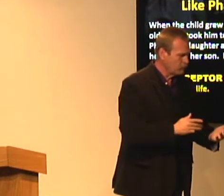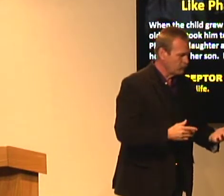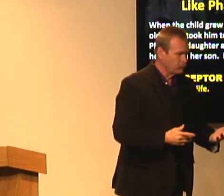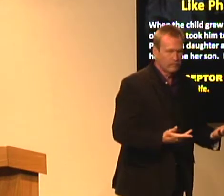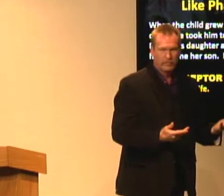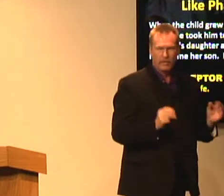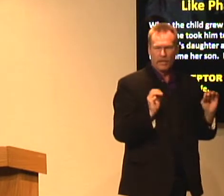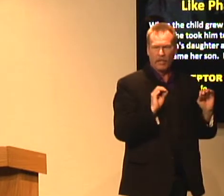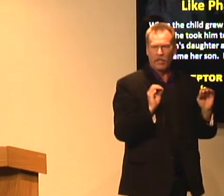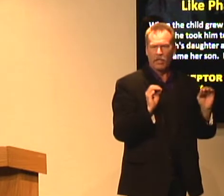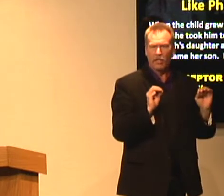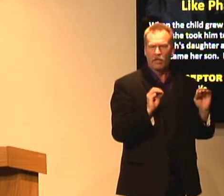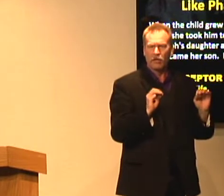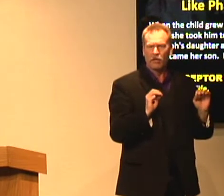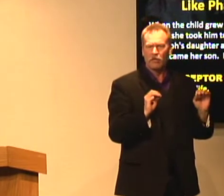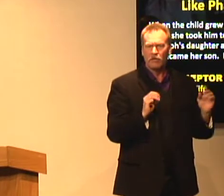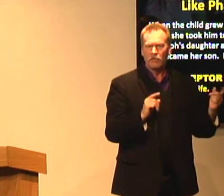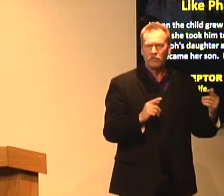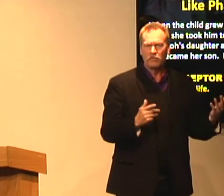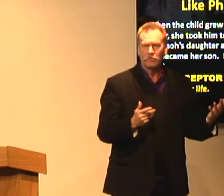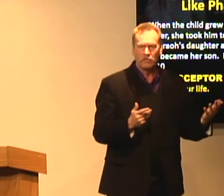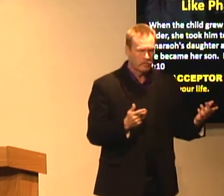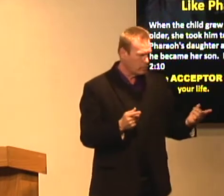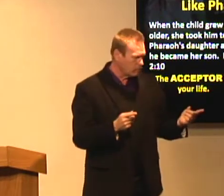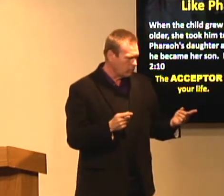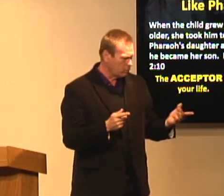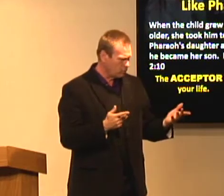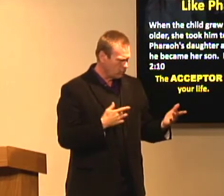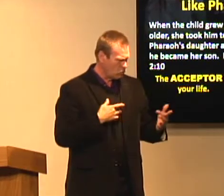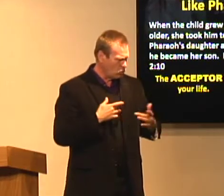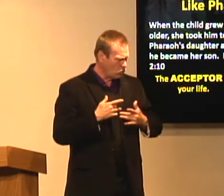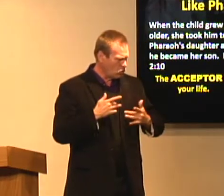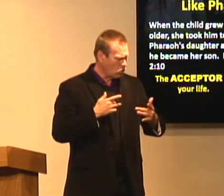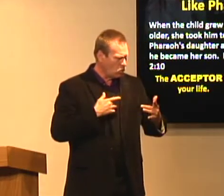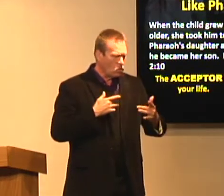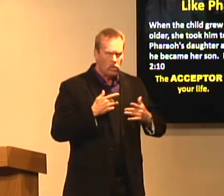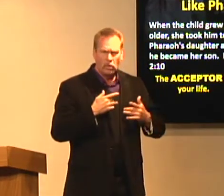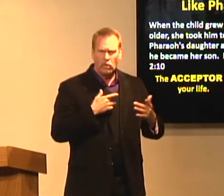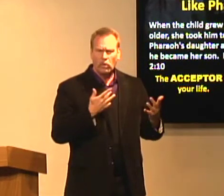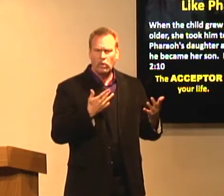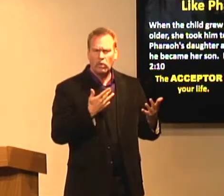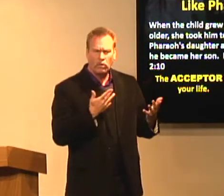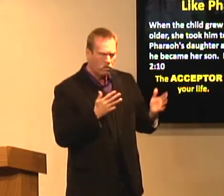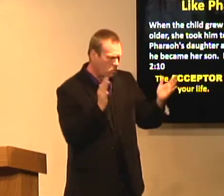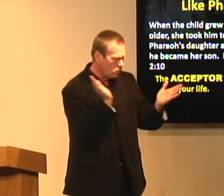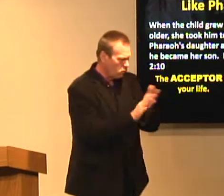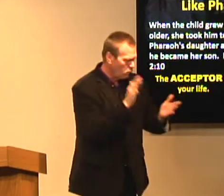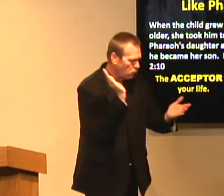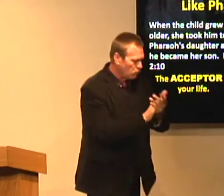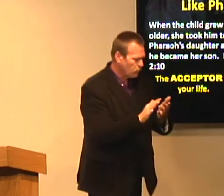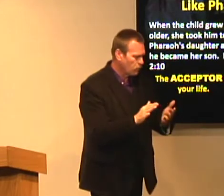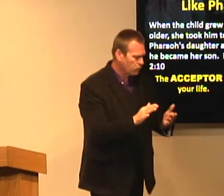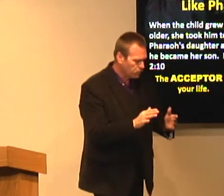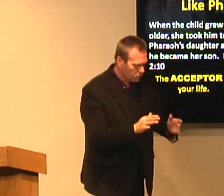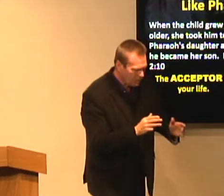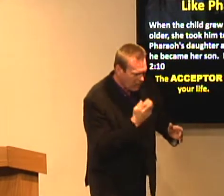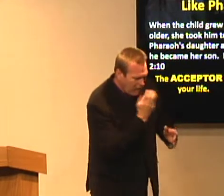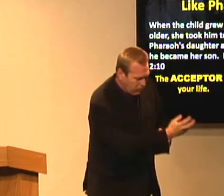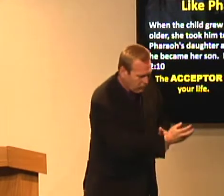make a sound, and they don't hear anything. And some parents become very concerned because they're making noises